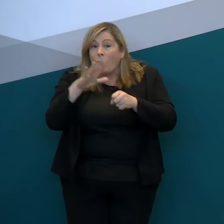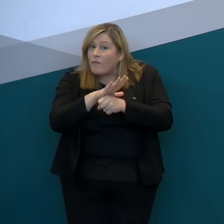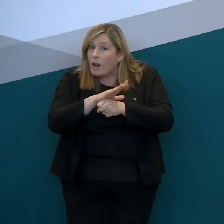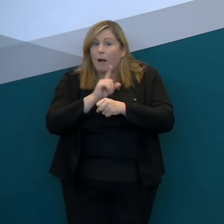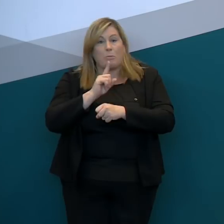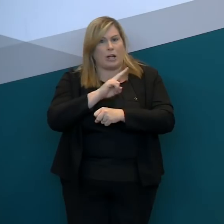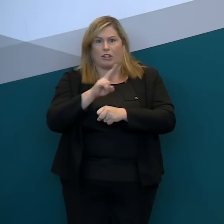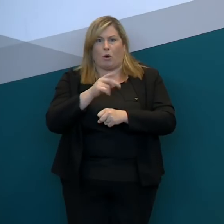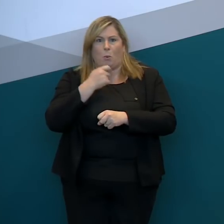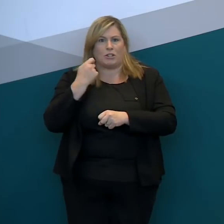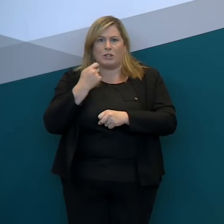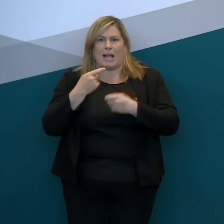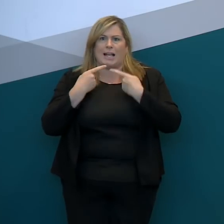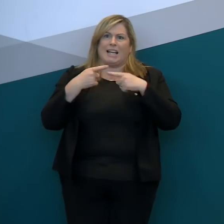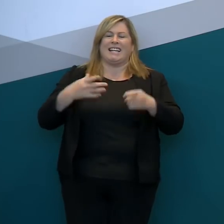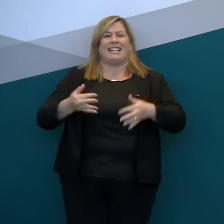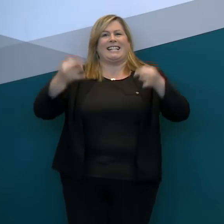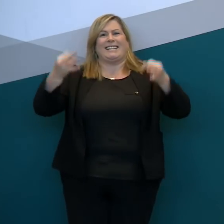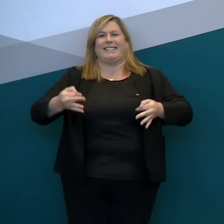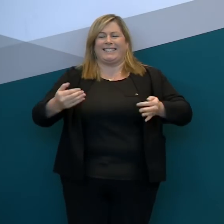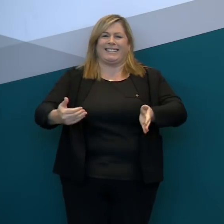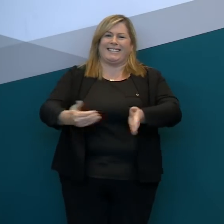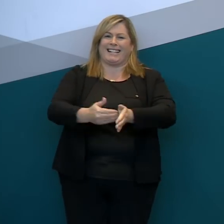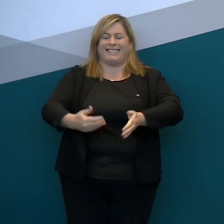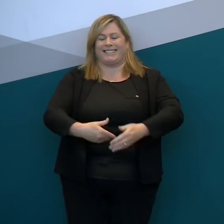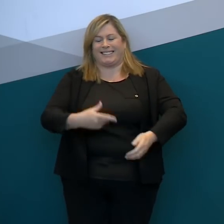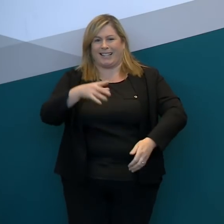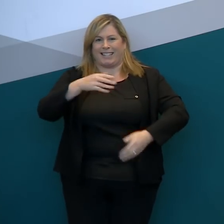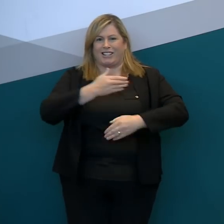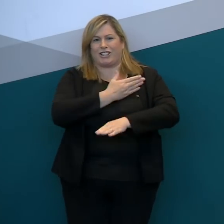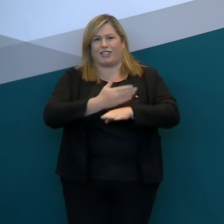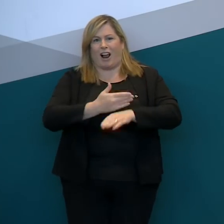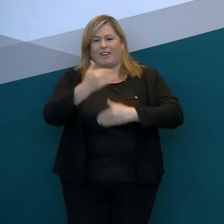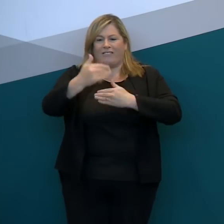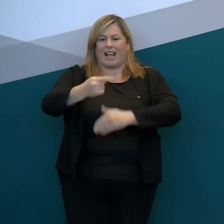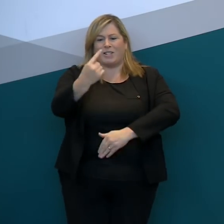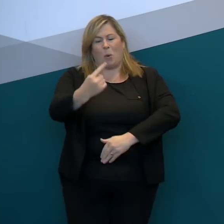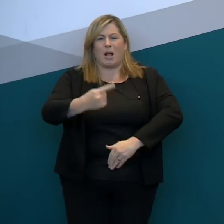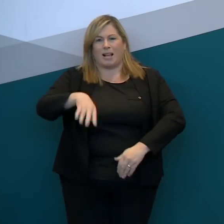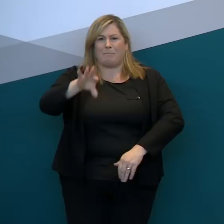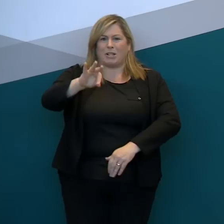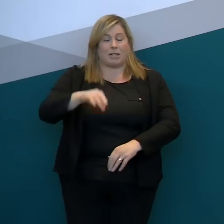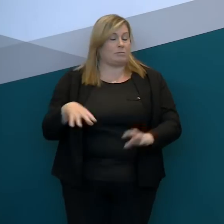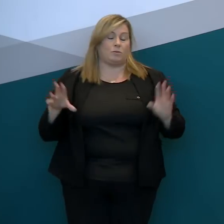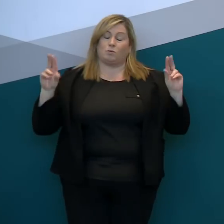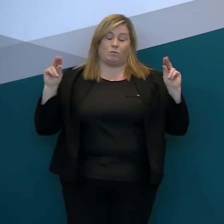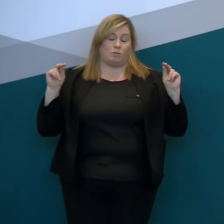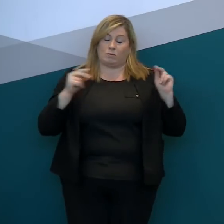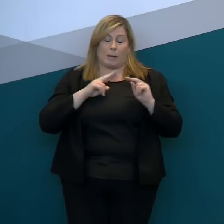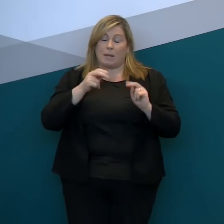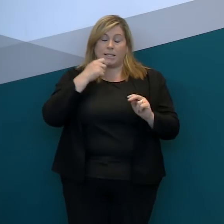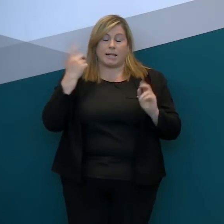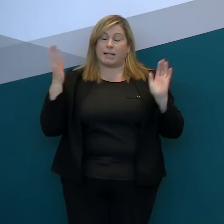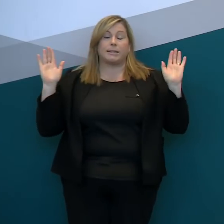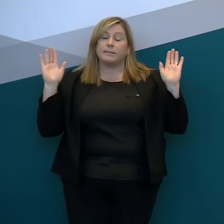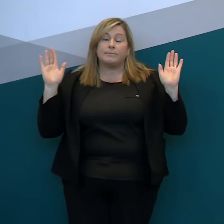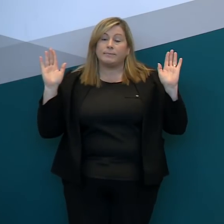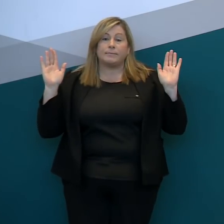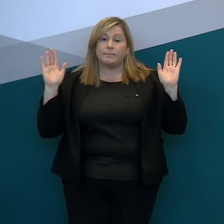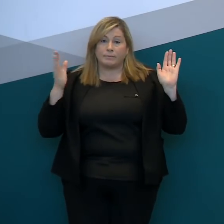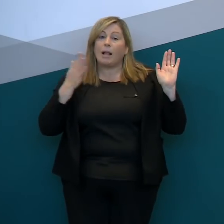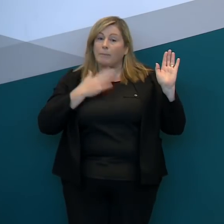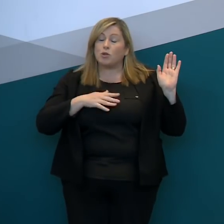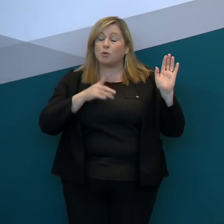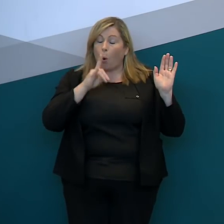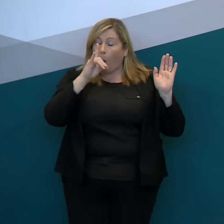a signal that in some way we're bringing forward next Monday to today and that we're ready to move. We still need to make the progress that we hope we can make